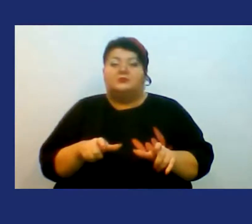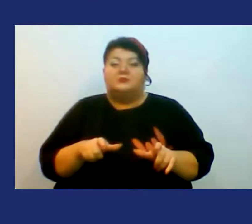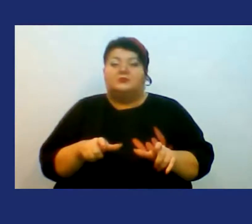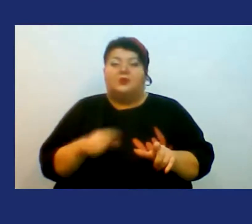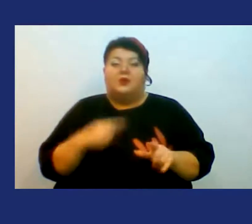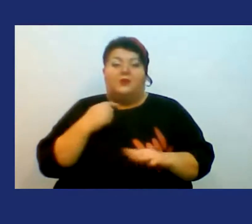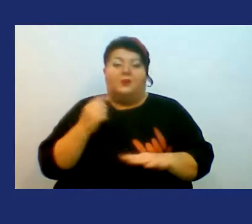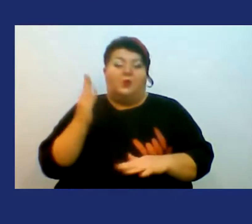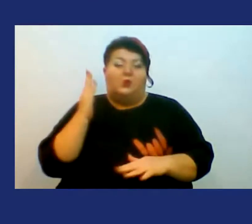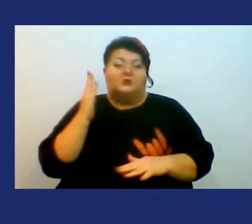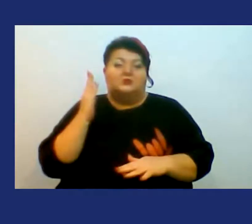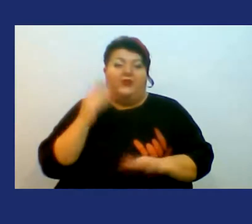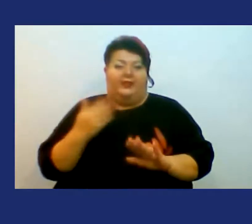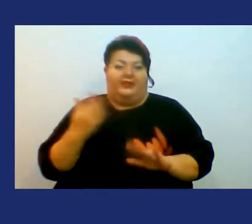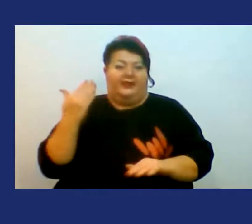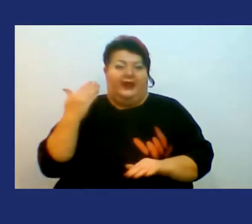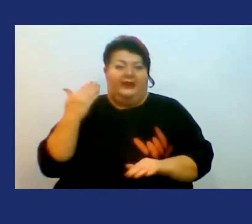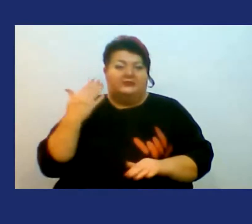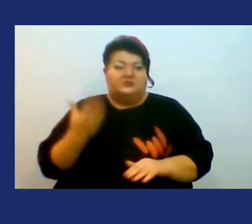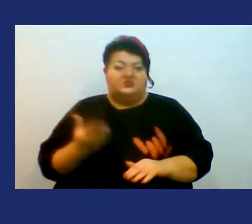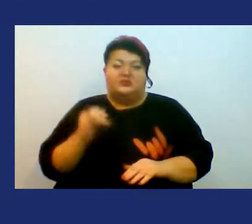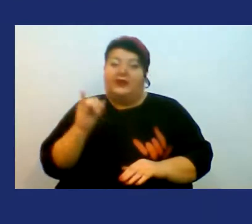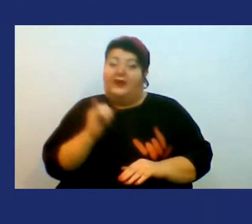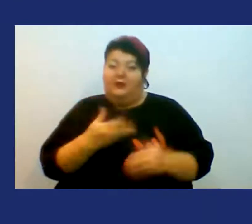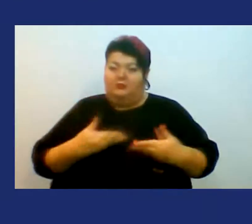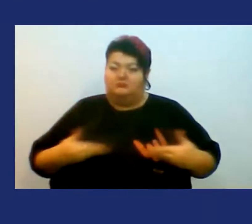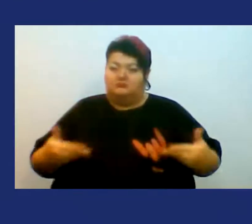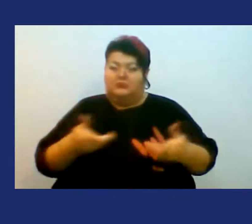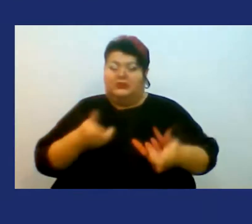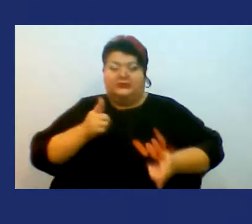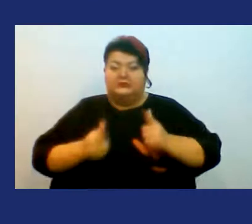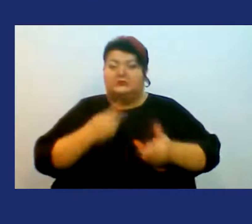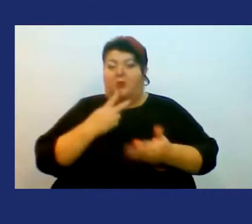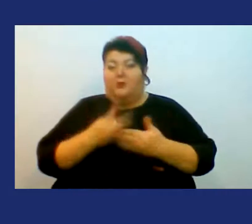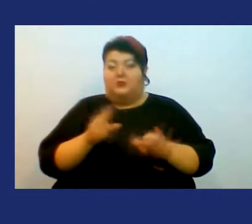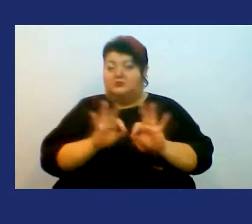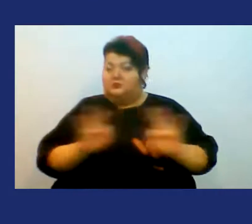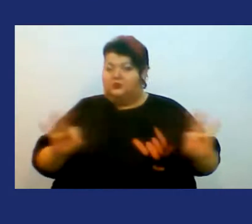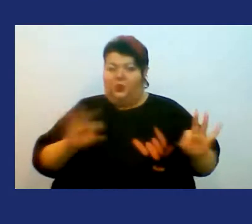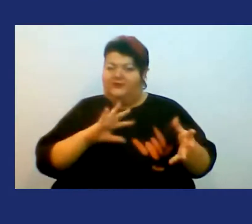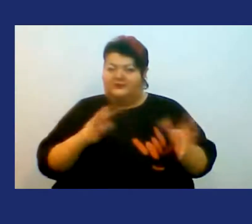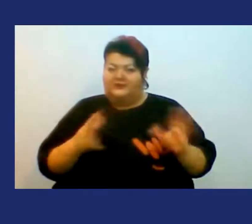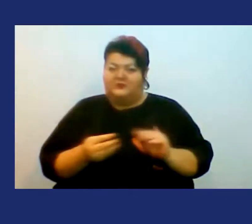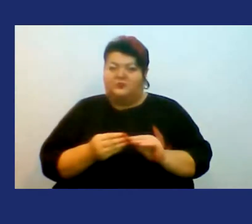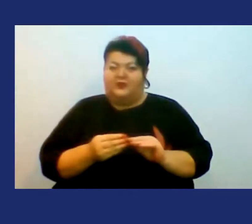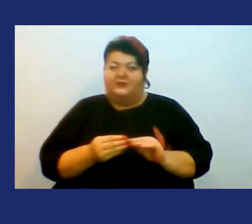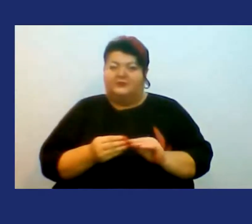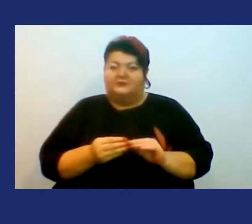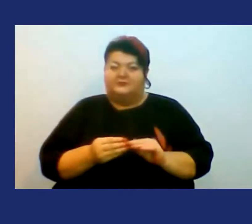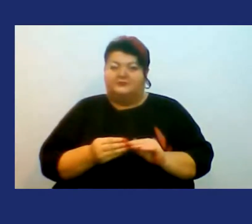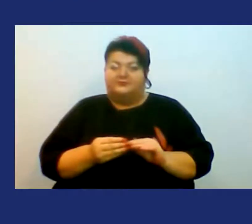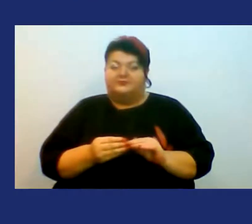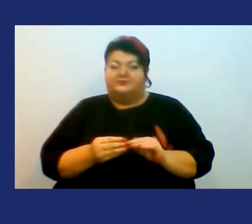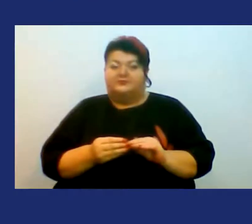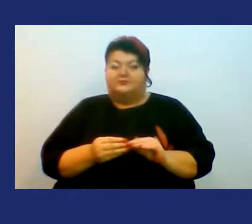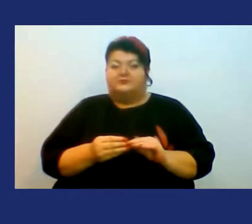results. And I just checked in with my team who is at a polling location telling us about the turnout. And it looks like more